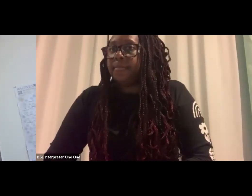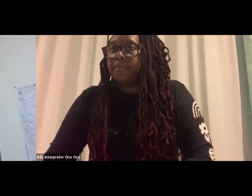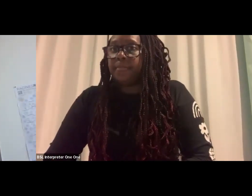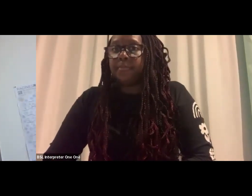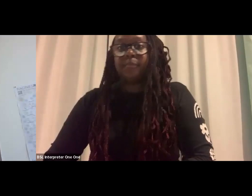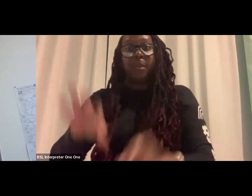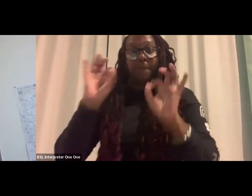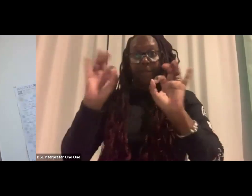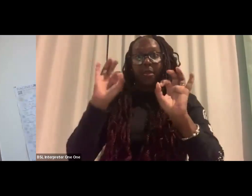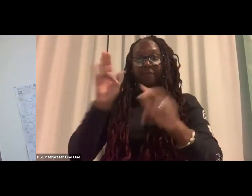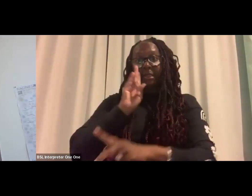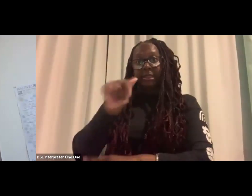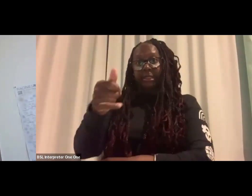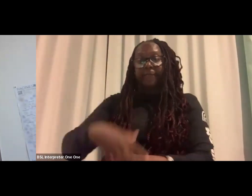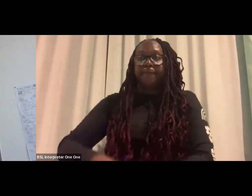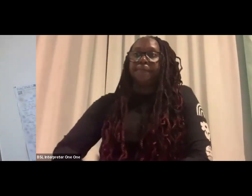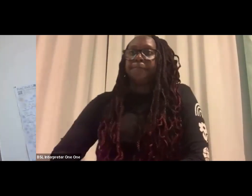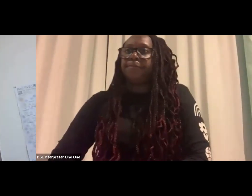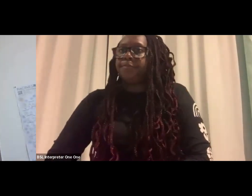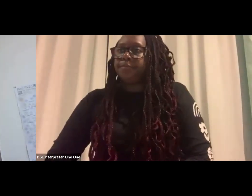Yes, perfect. Okay.